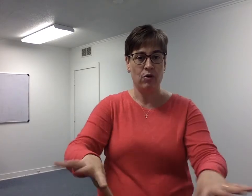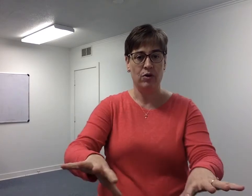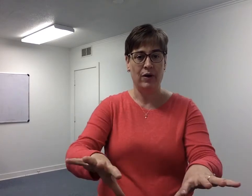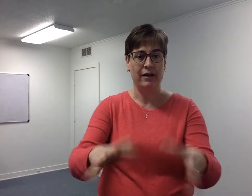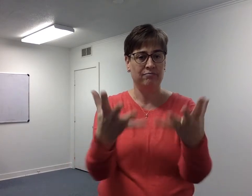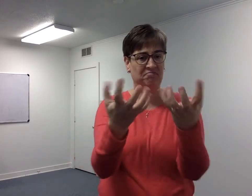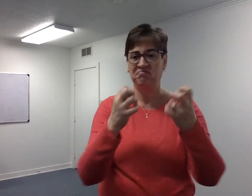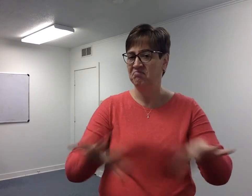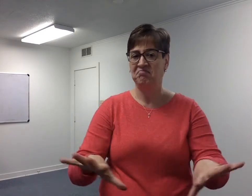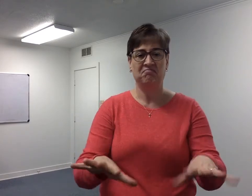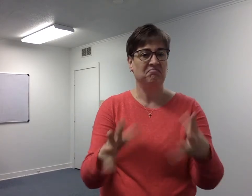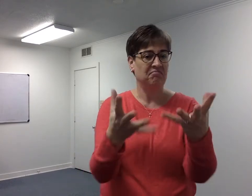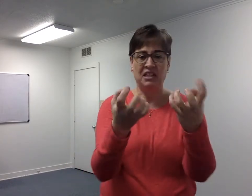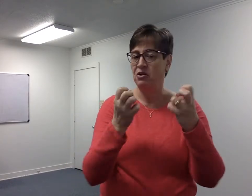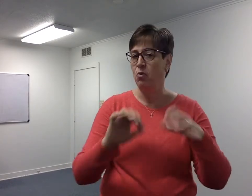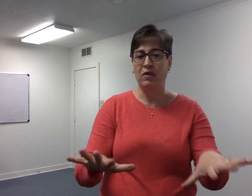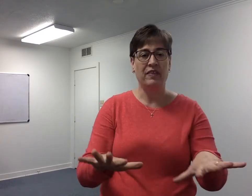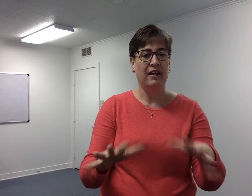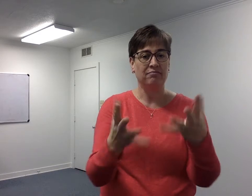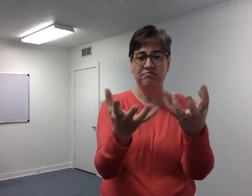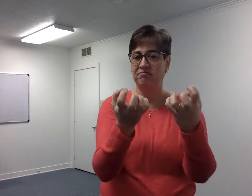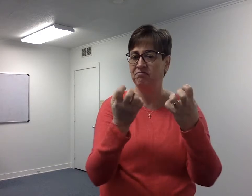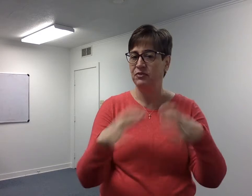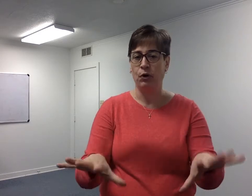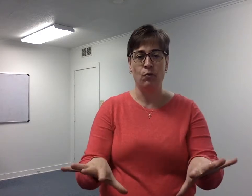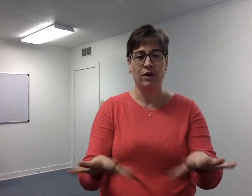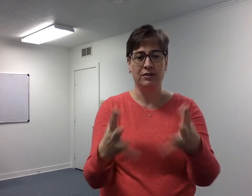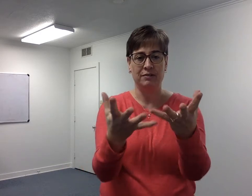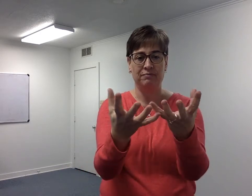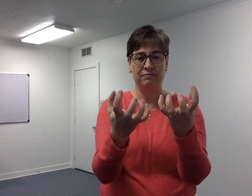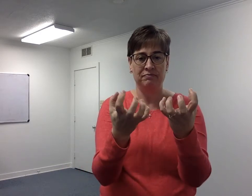it away. I don't want that. Don't want.